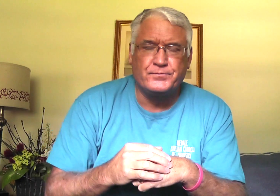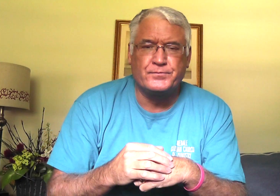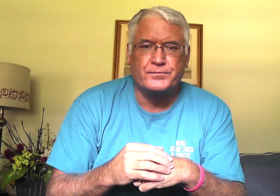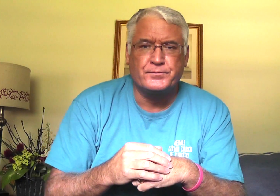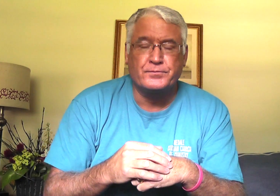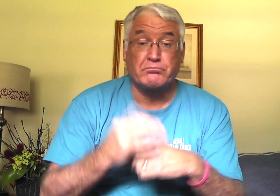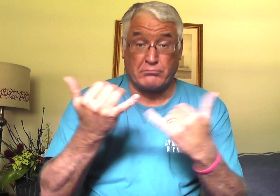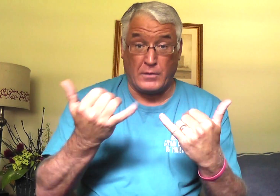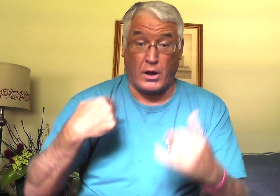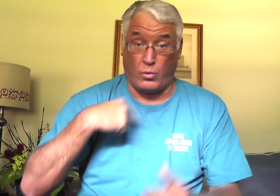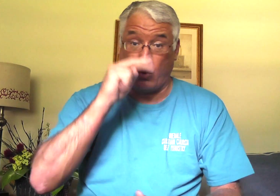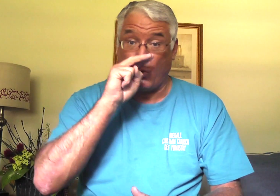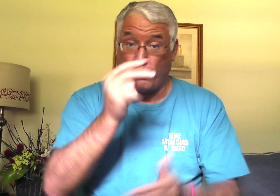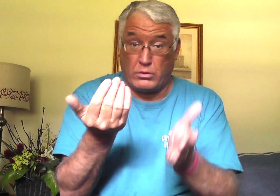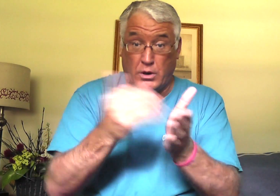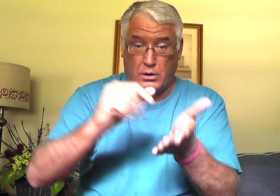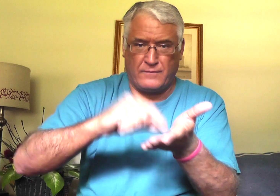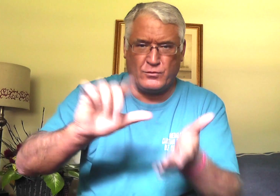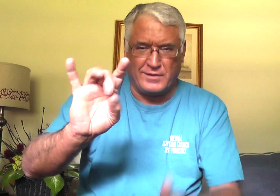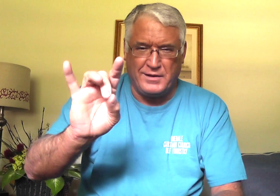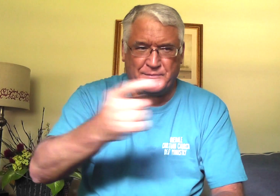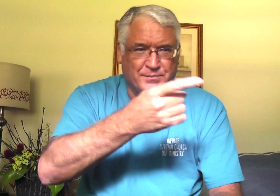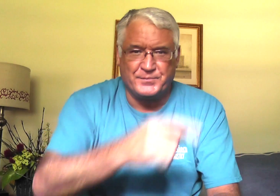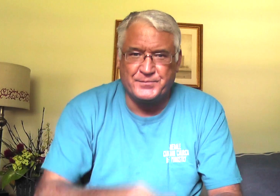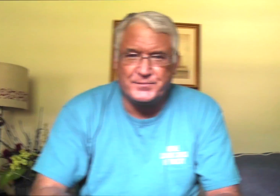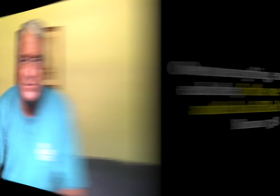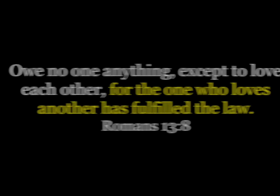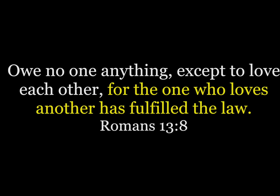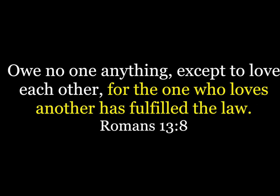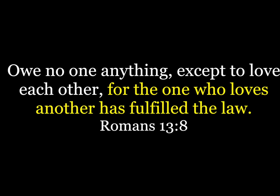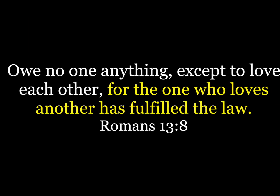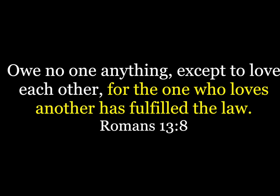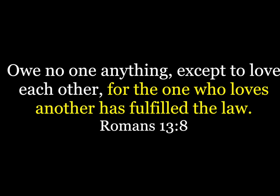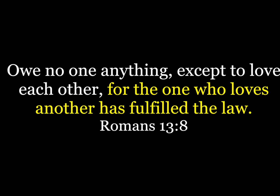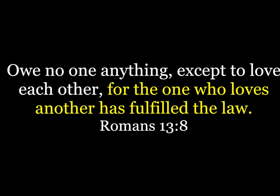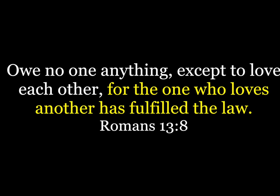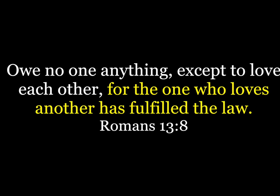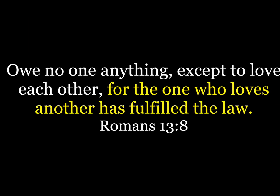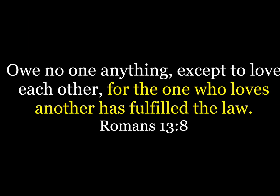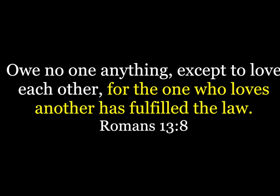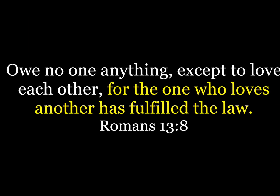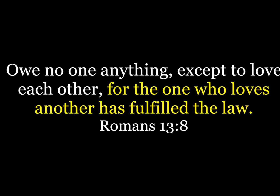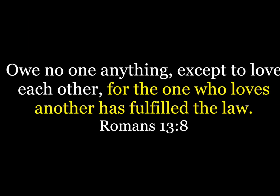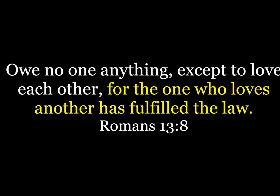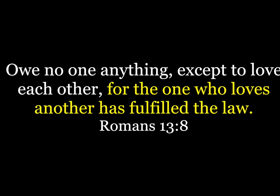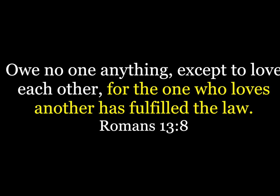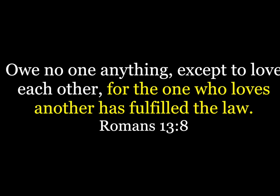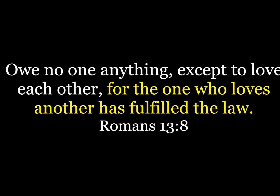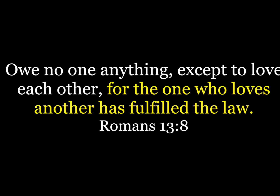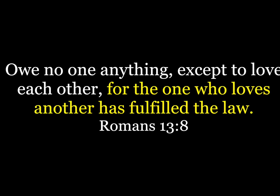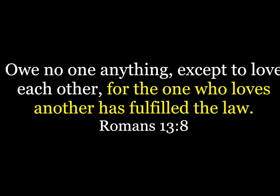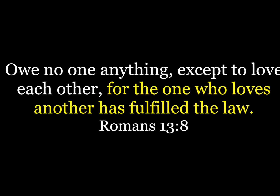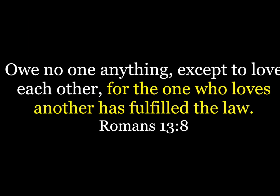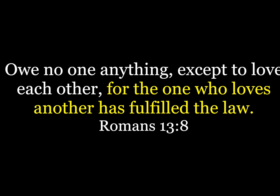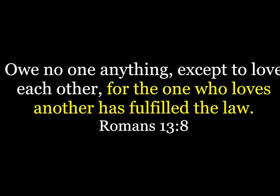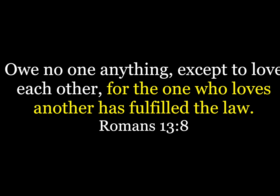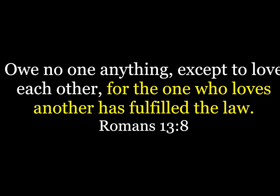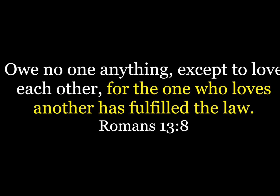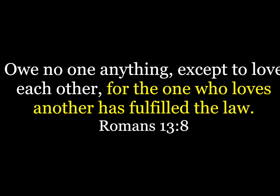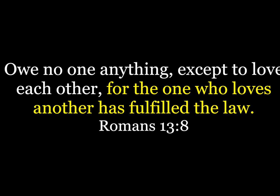deep in our hearts. Let's look again at verse 8. Owe no one anything except to love each other, for the